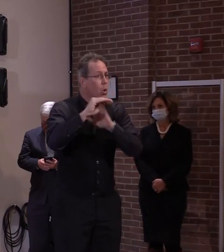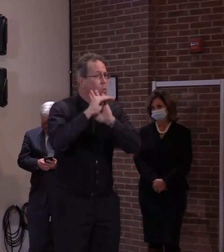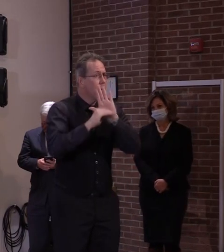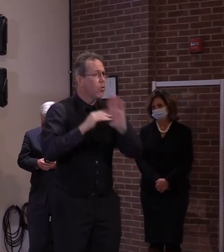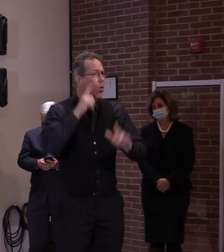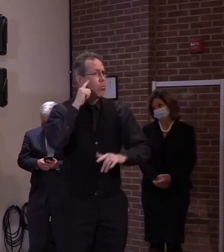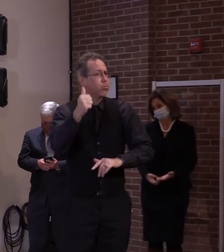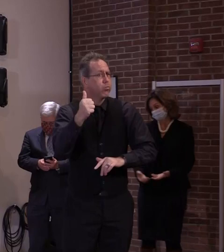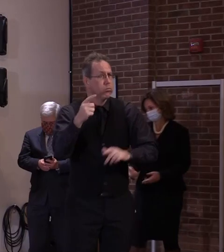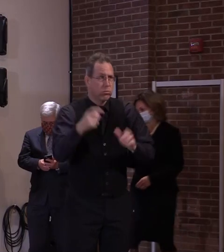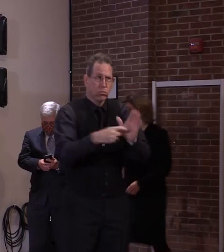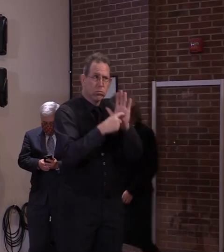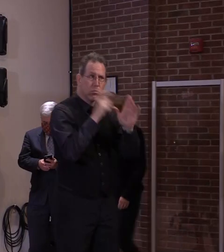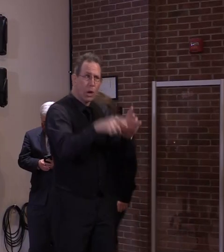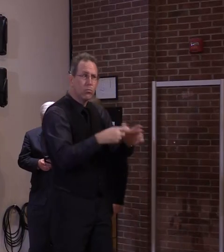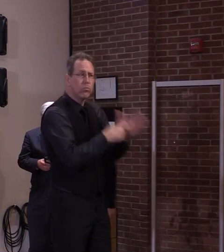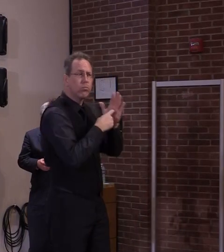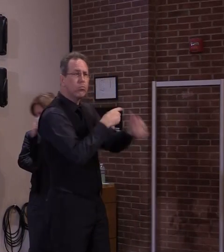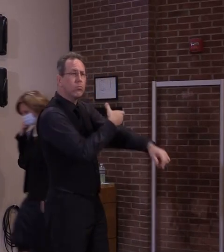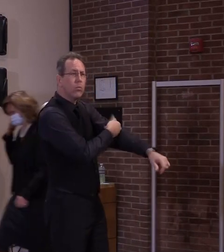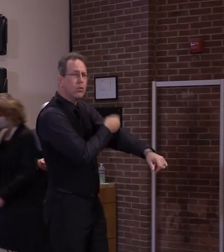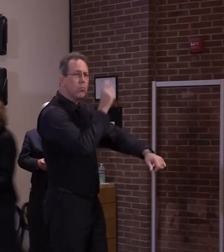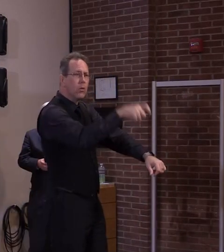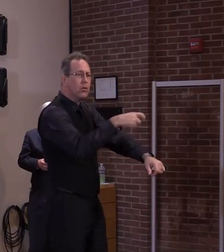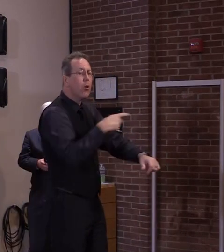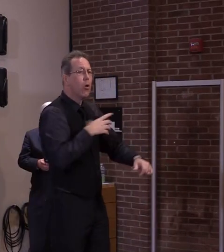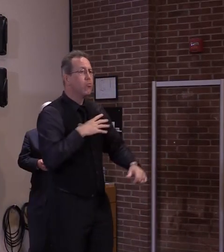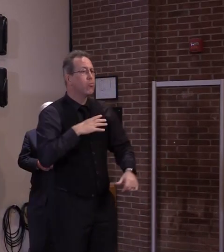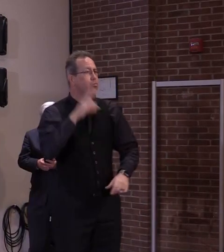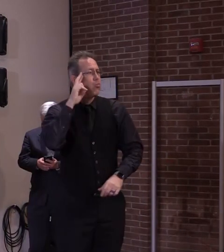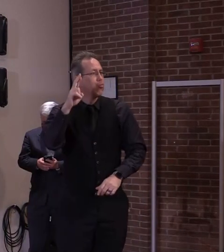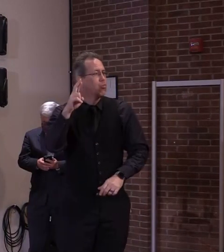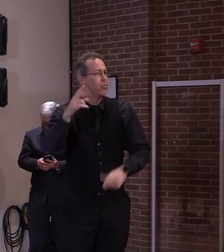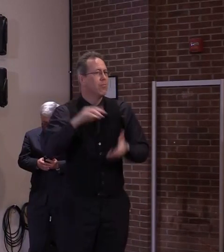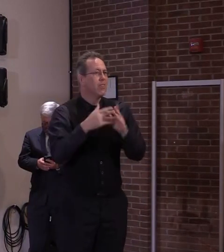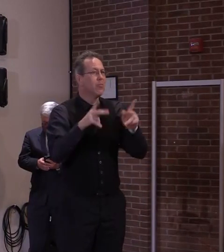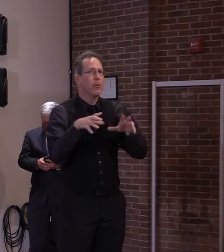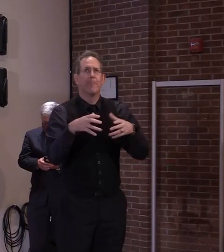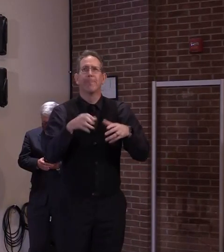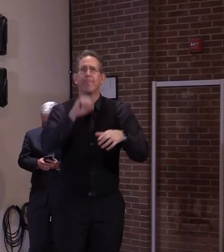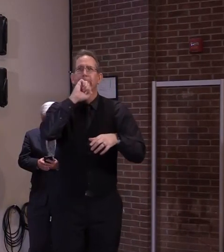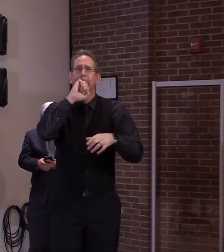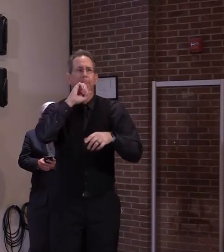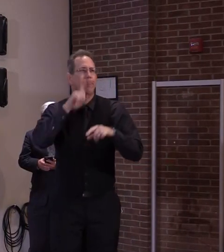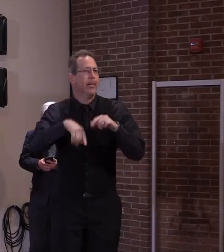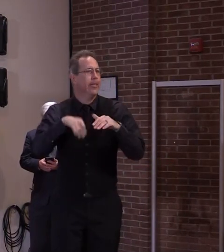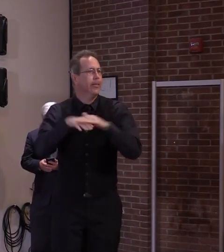that 21 and over. But I'll let Secretary Curley answer any other questions.